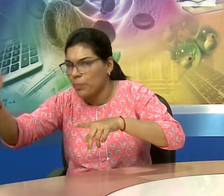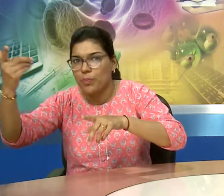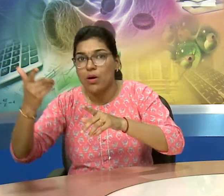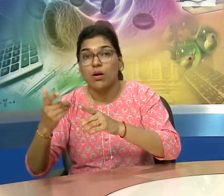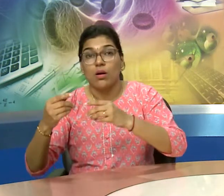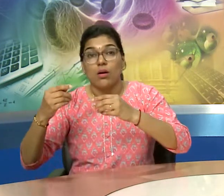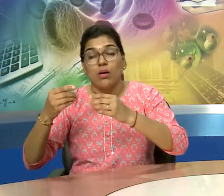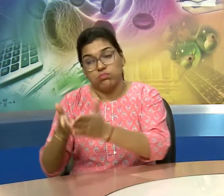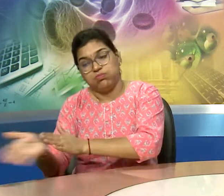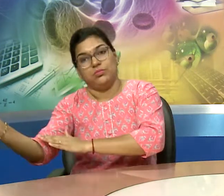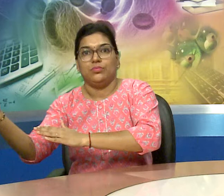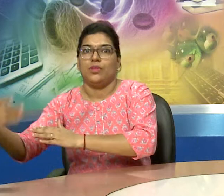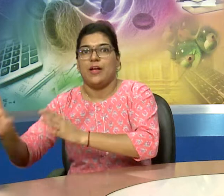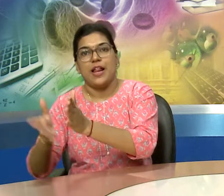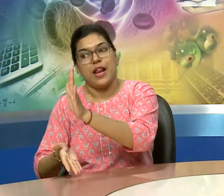the scorpion disappeared.